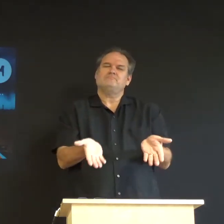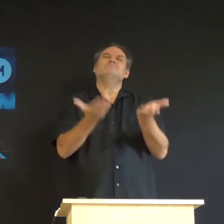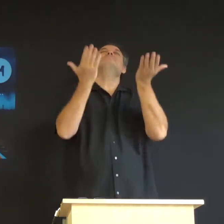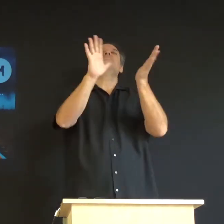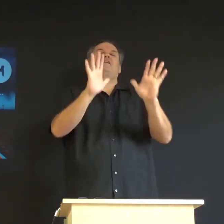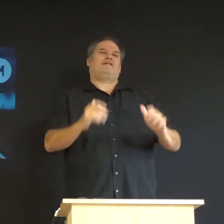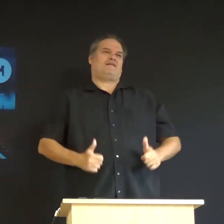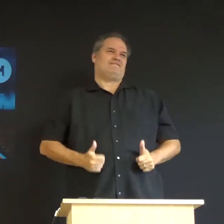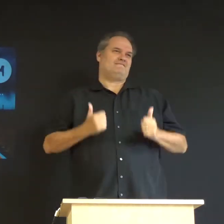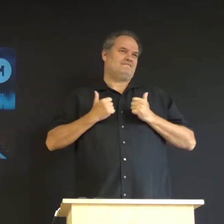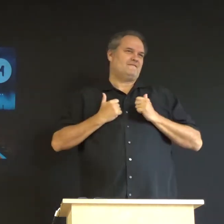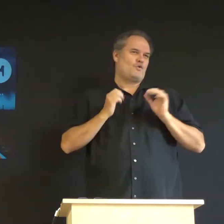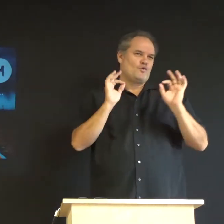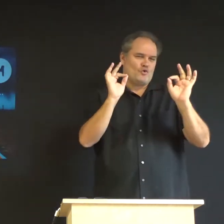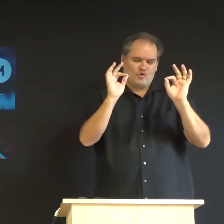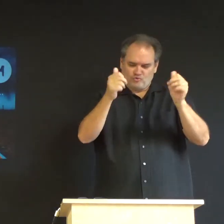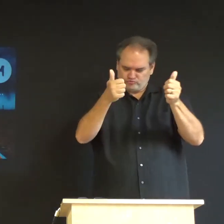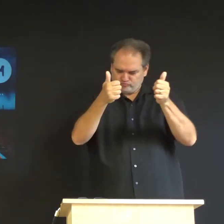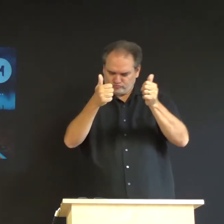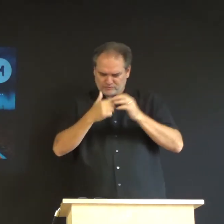He will lift up your life.